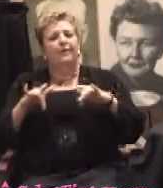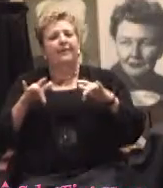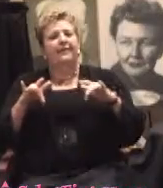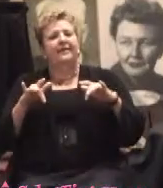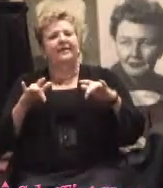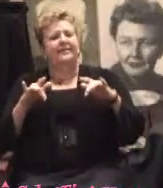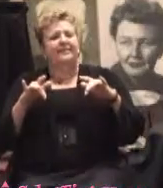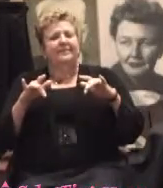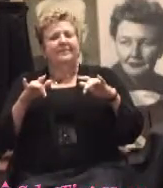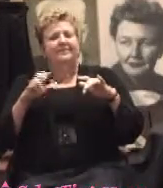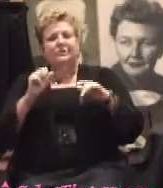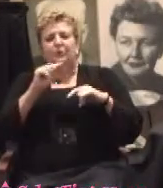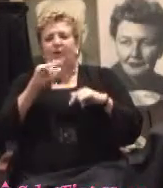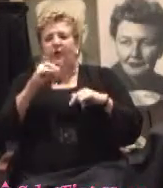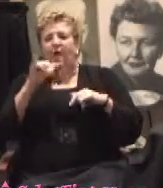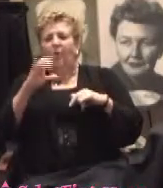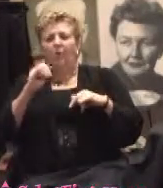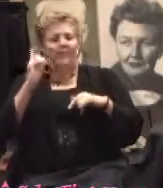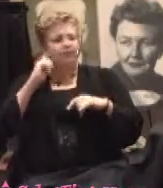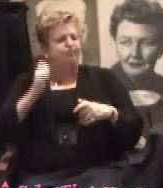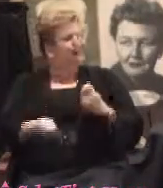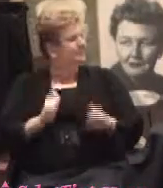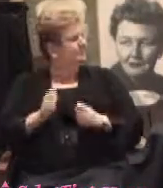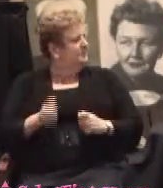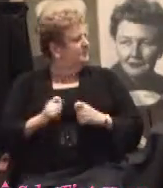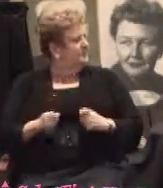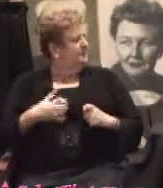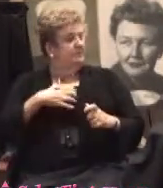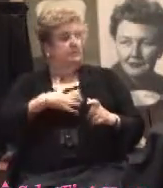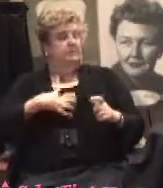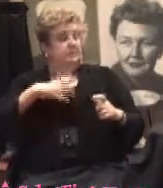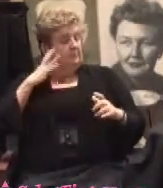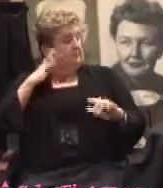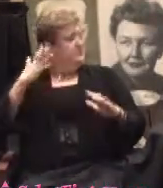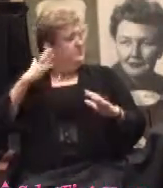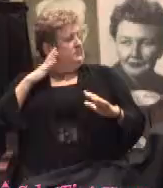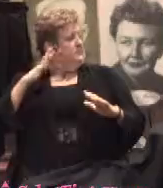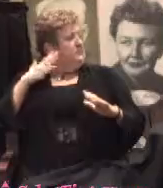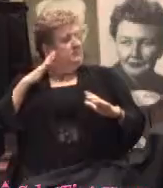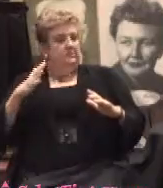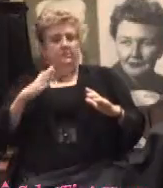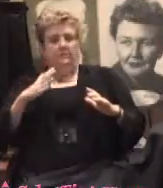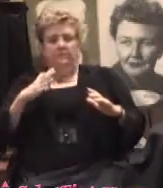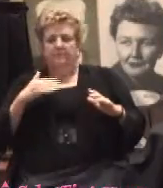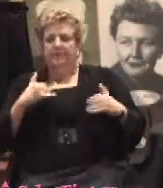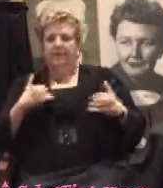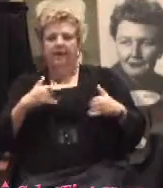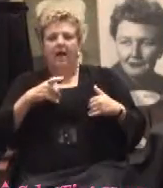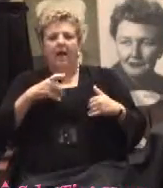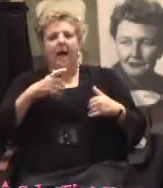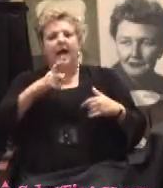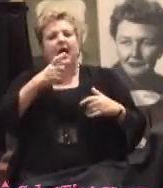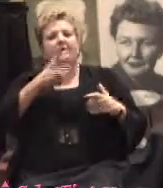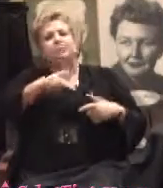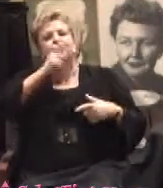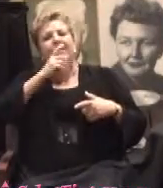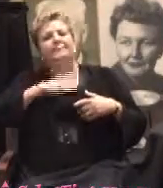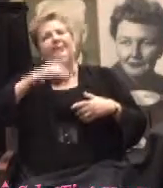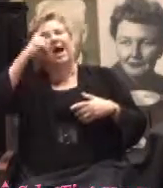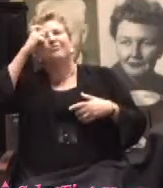you know. And I love music, you know, and I laugh about it now, but I drank my dream away. I got a dream that 1 in